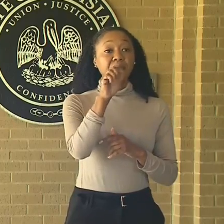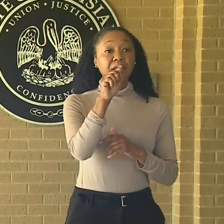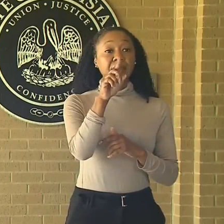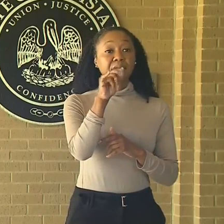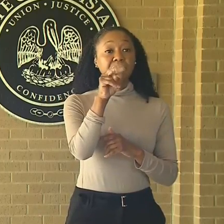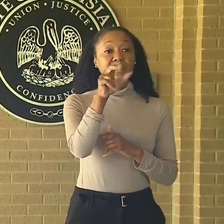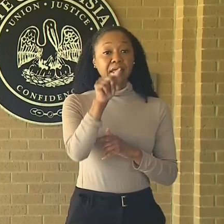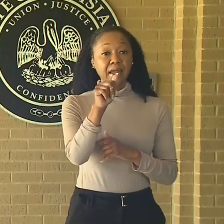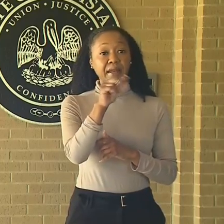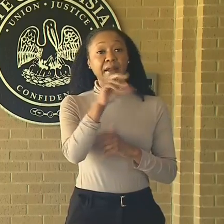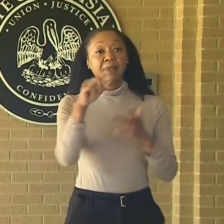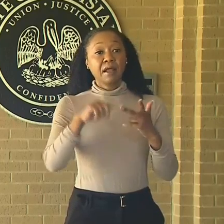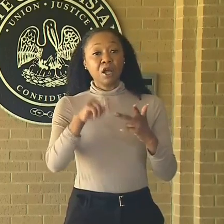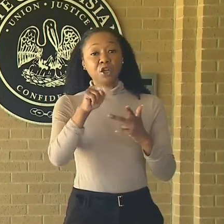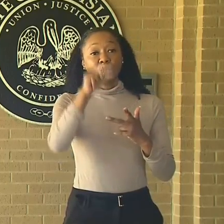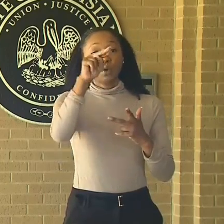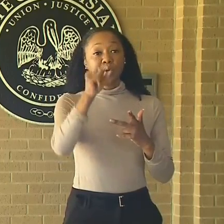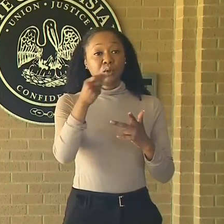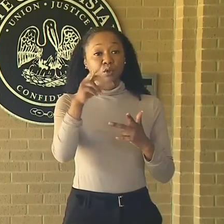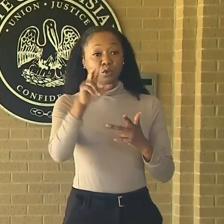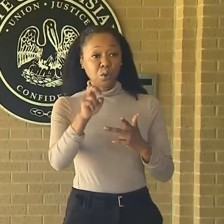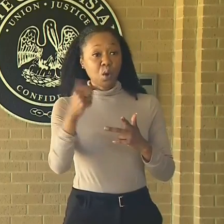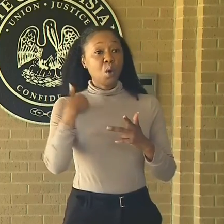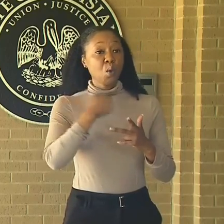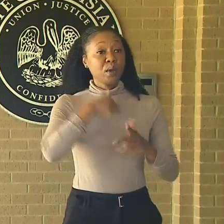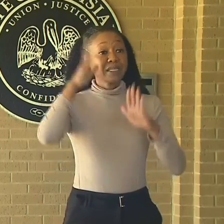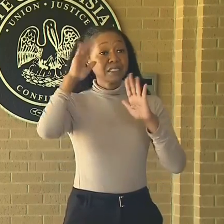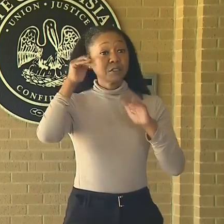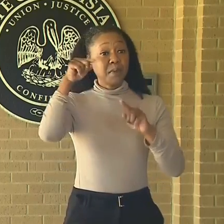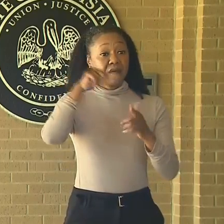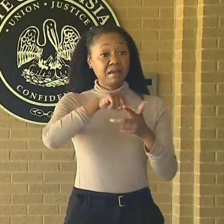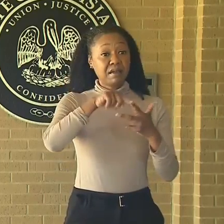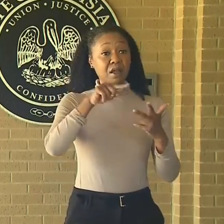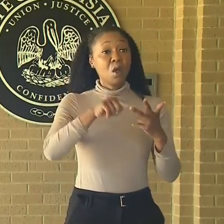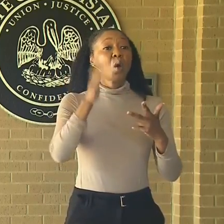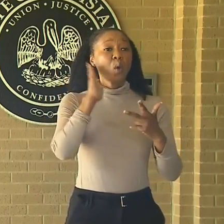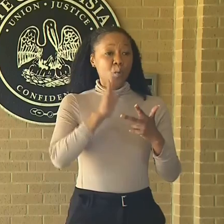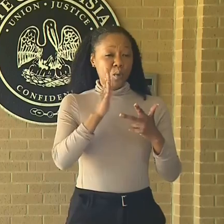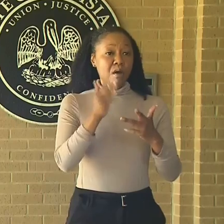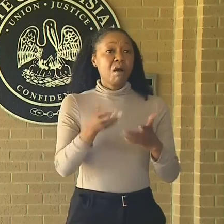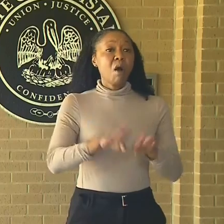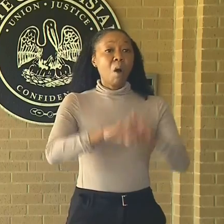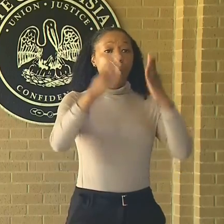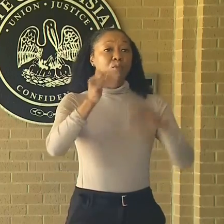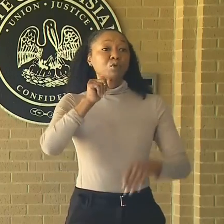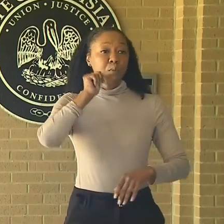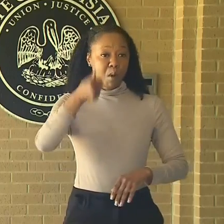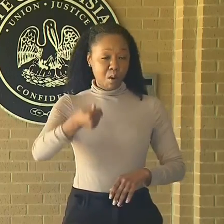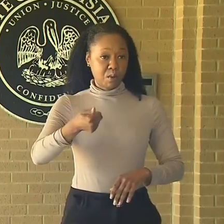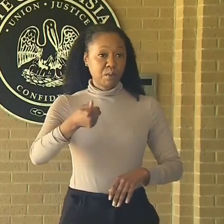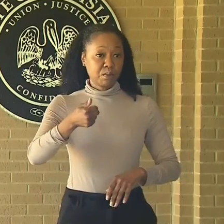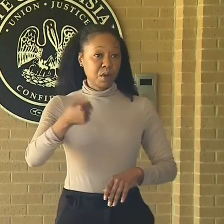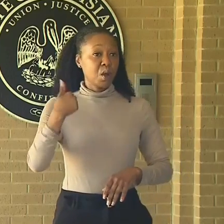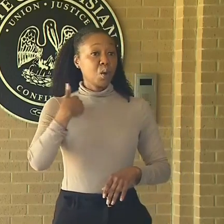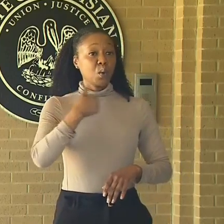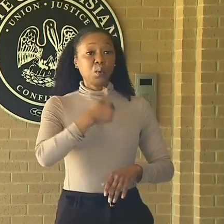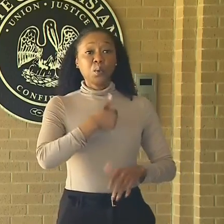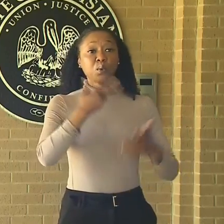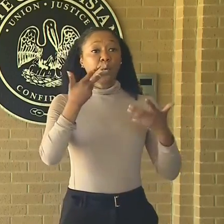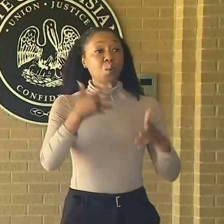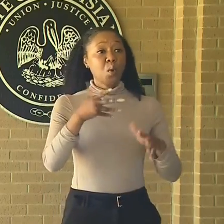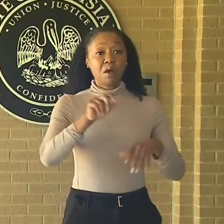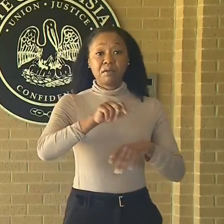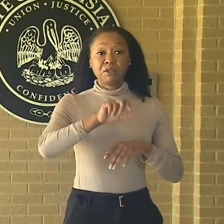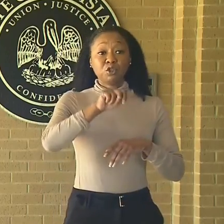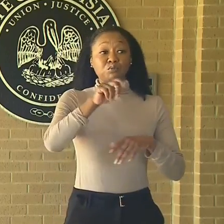Acadiana, the North Shore. We expect all of these sites to be back up tomorrow, and we certainly don't want to turn